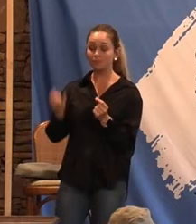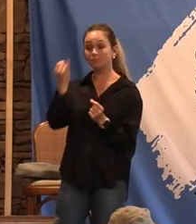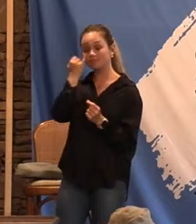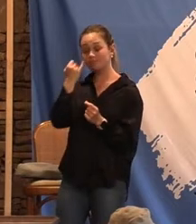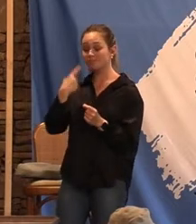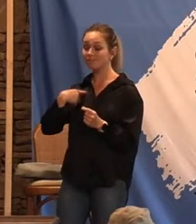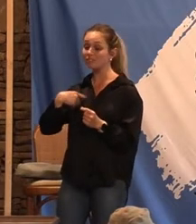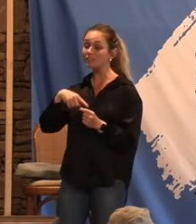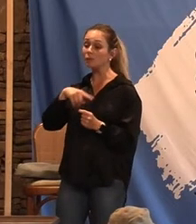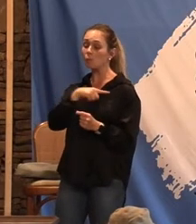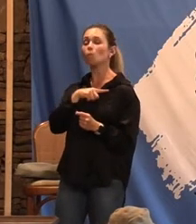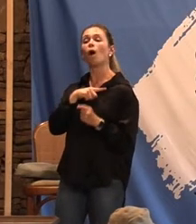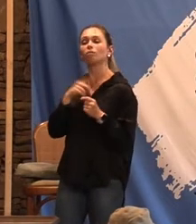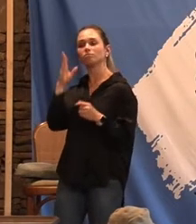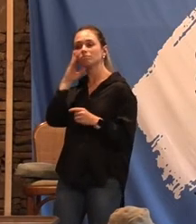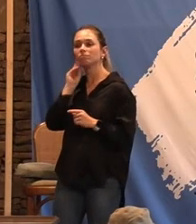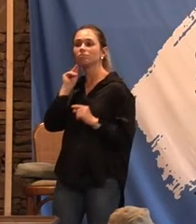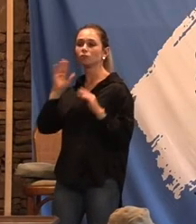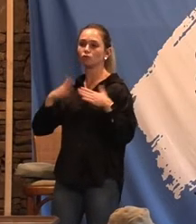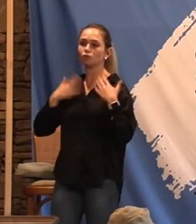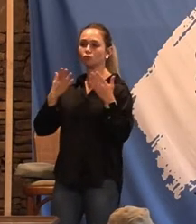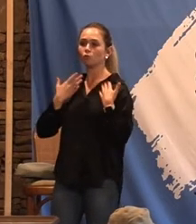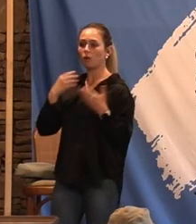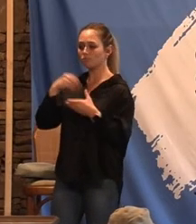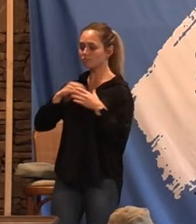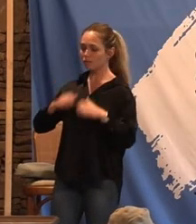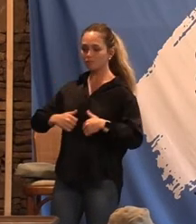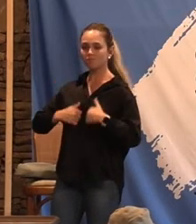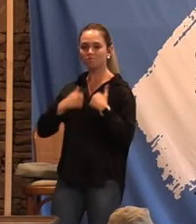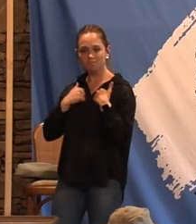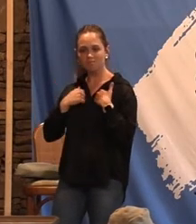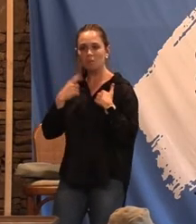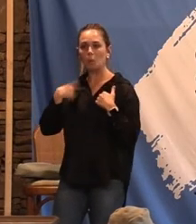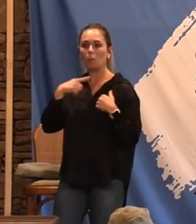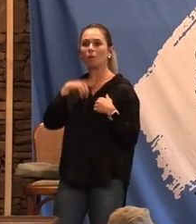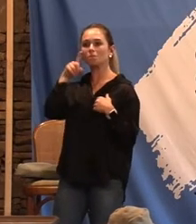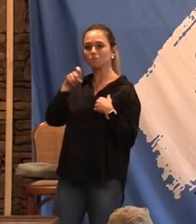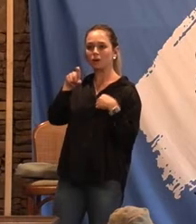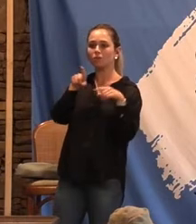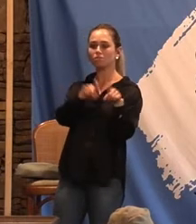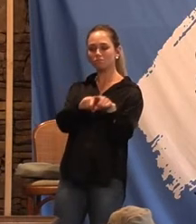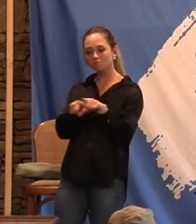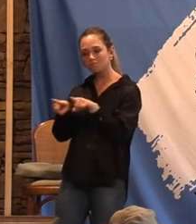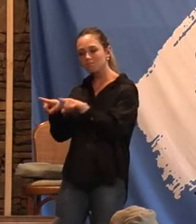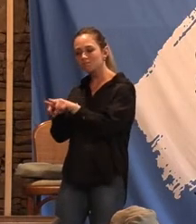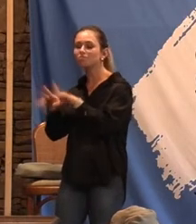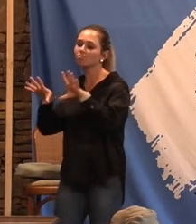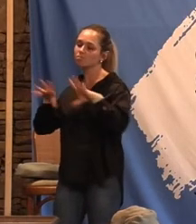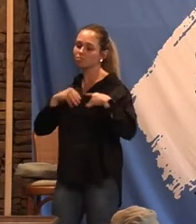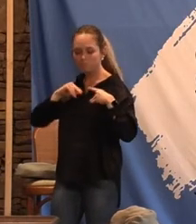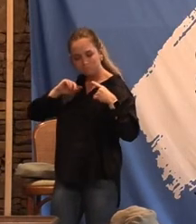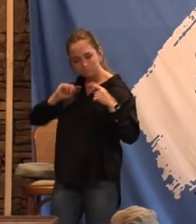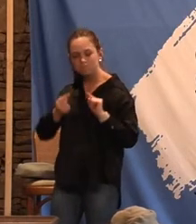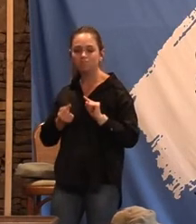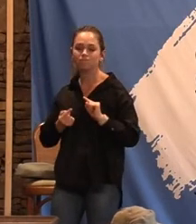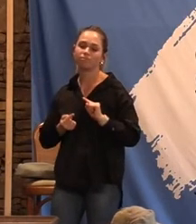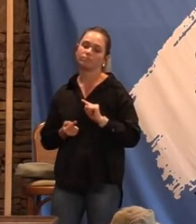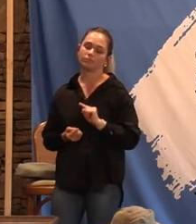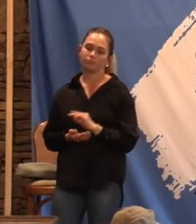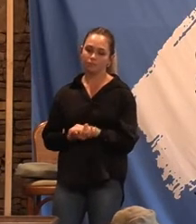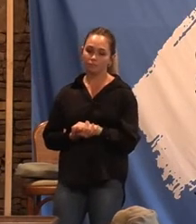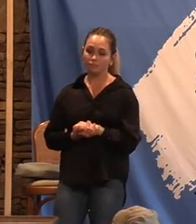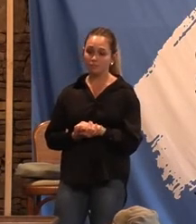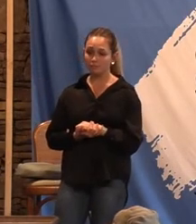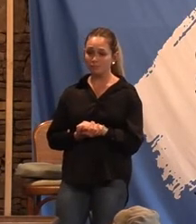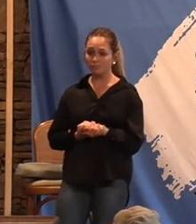we want the joy in the lives we live, we must also take the pain.